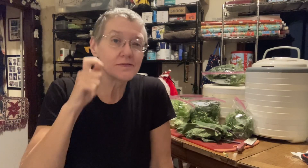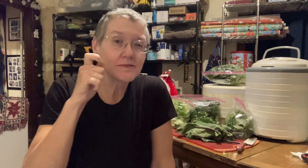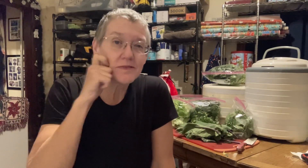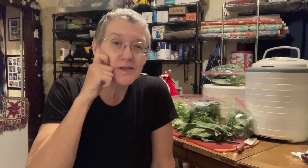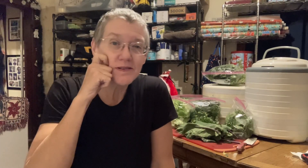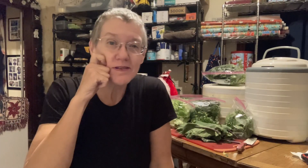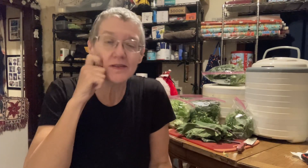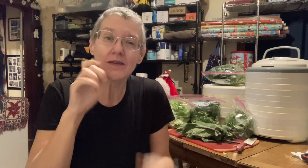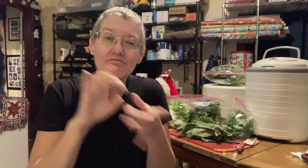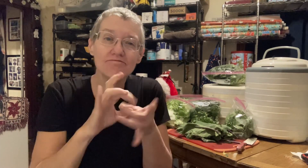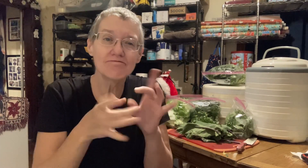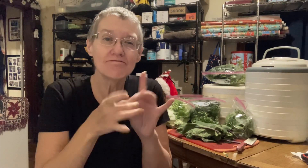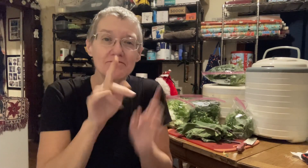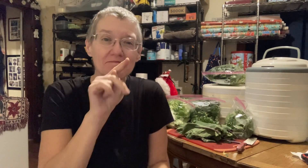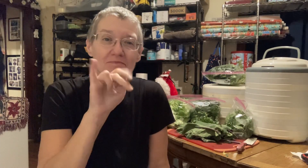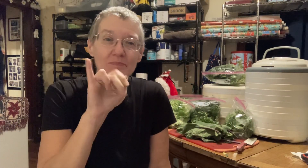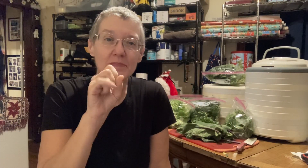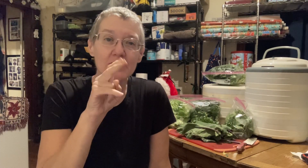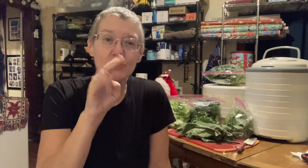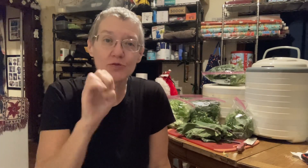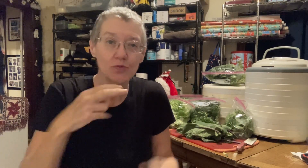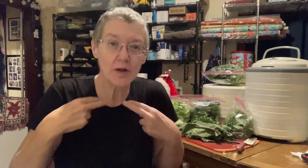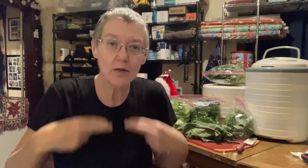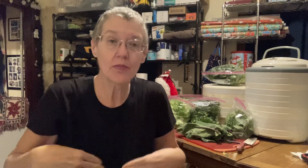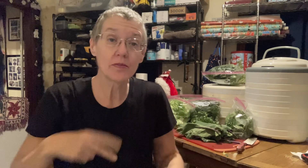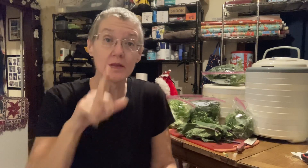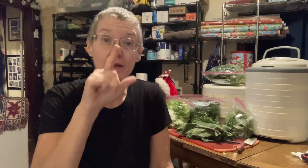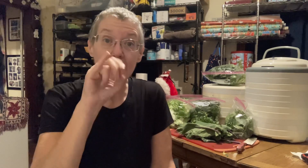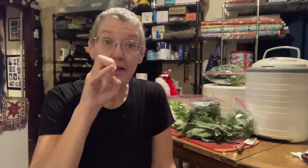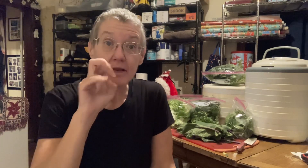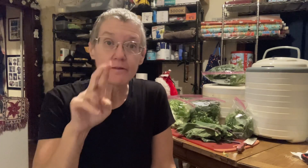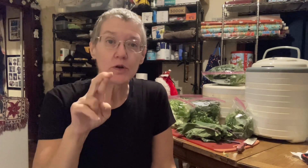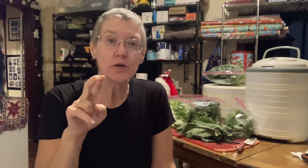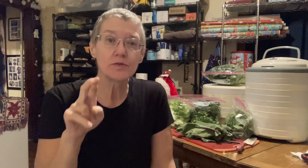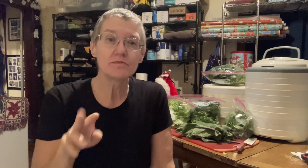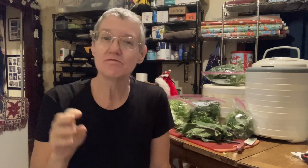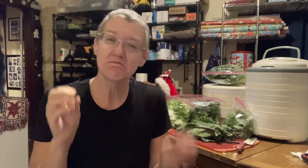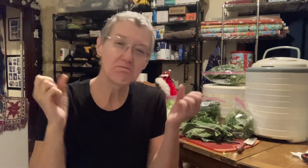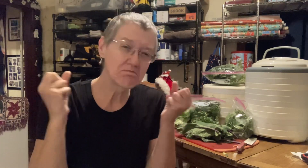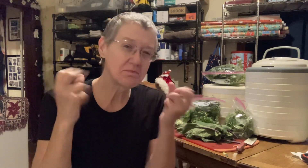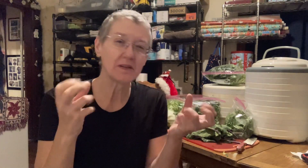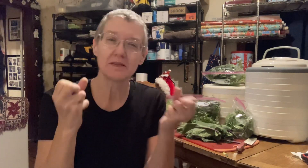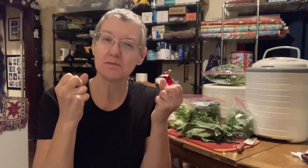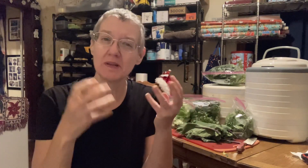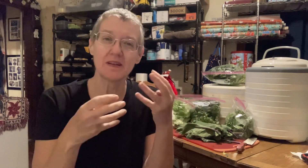Greens are good for brain health, skin and connective tissue health, liver health,